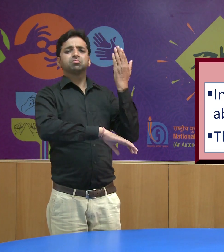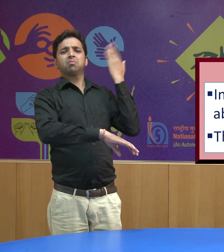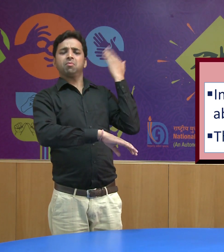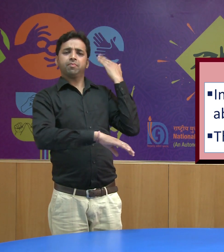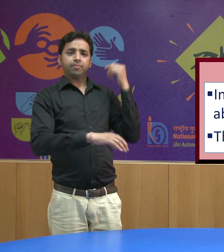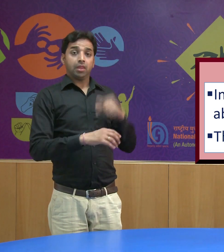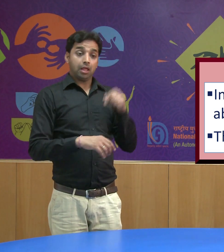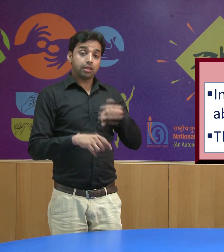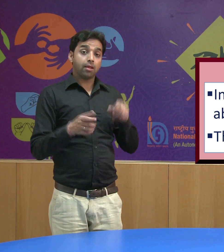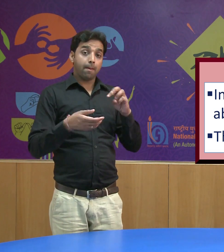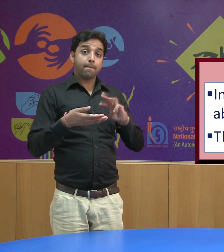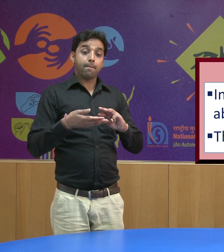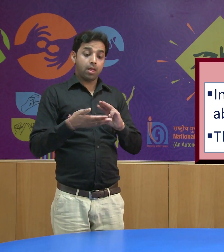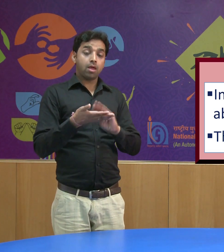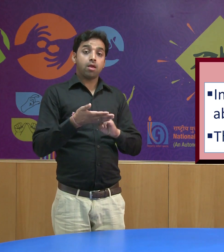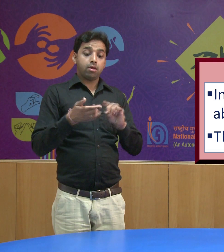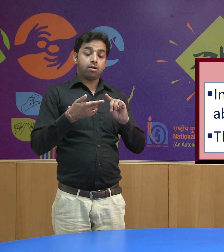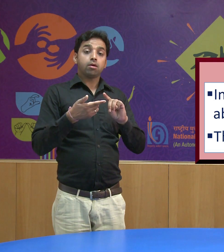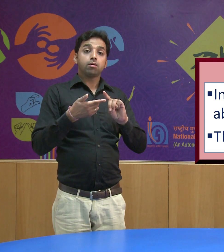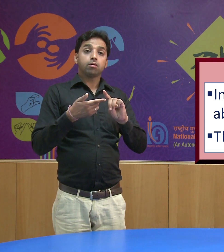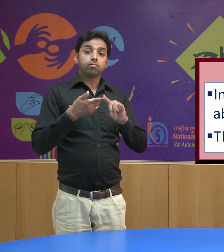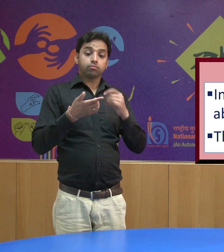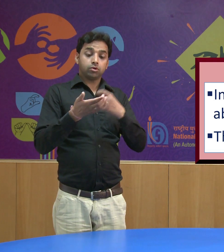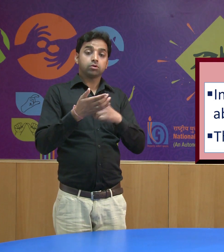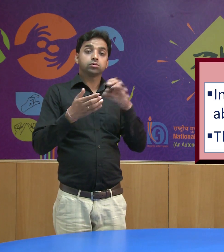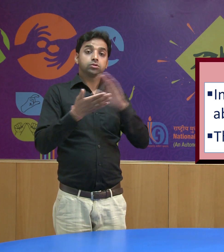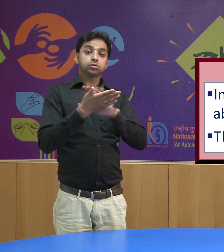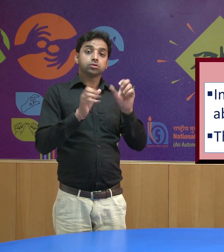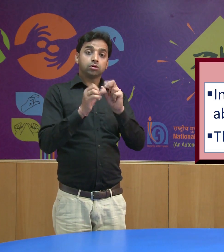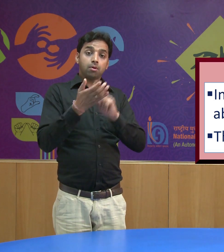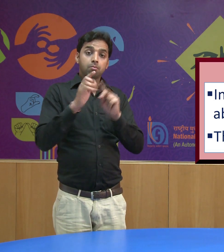the merchants of India went to different countries